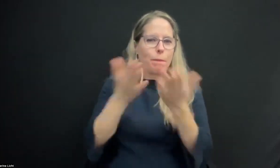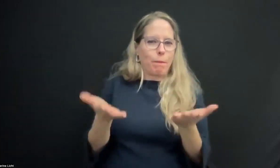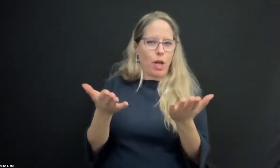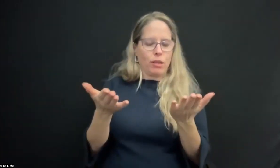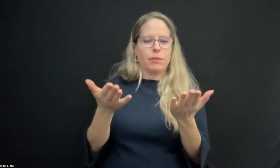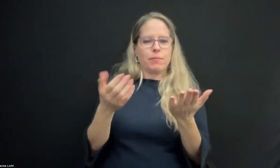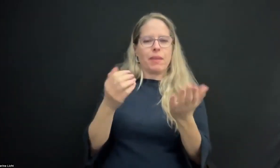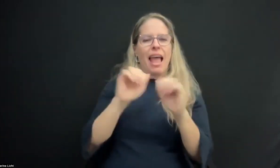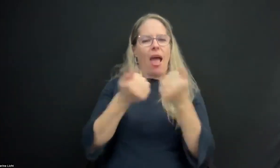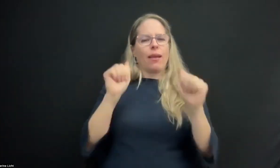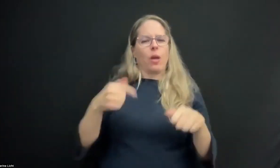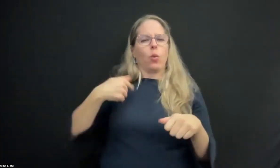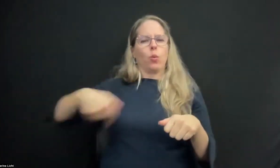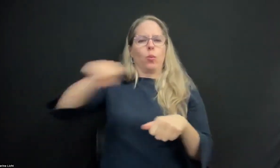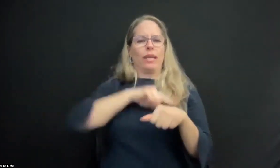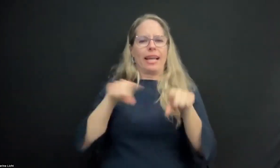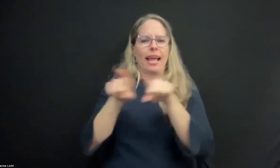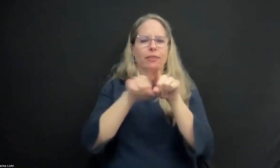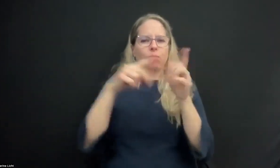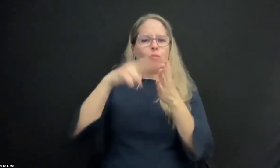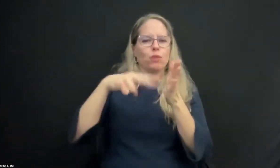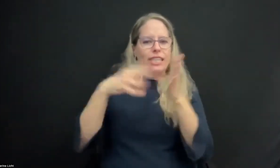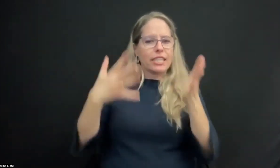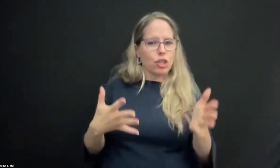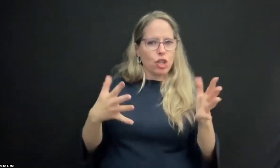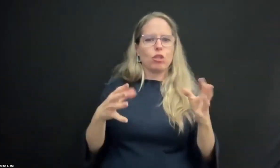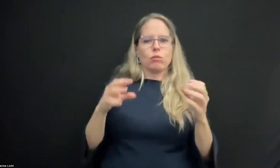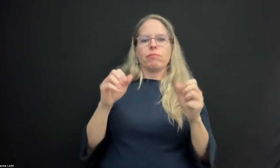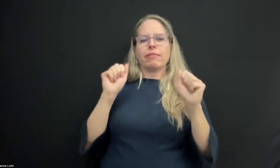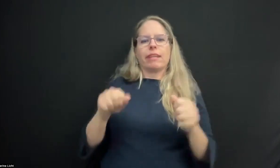book, how can we as readers